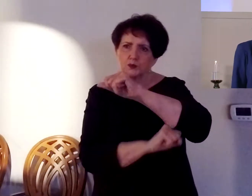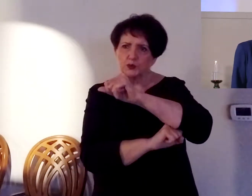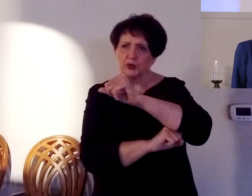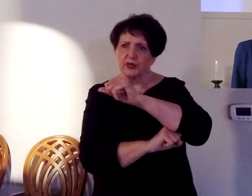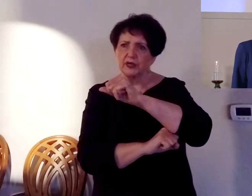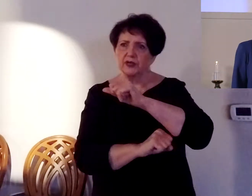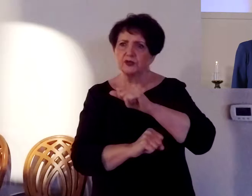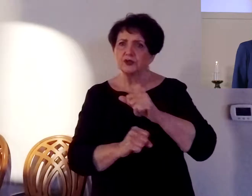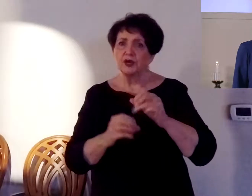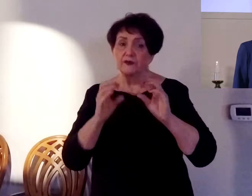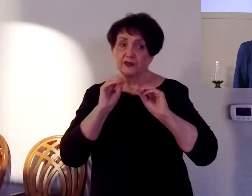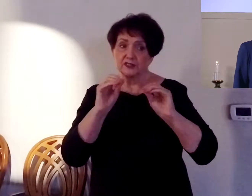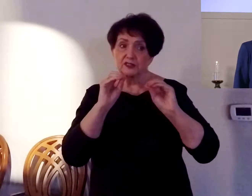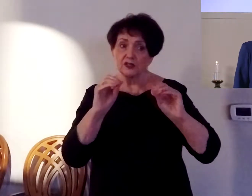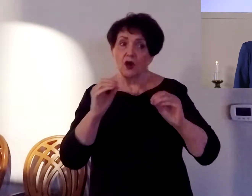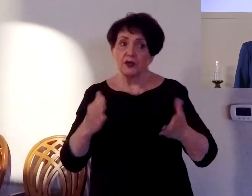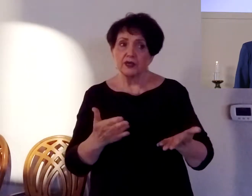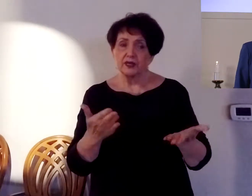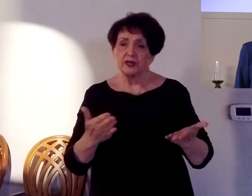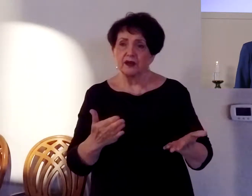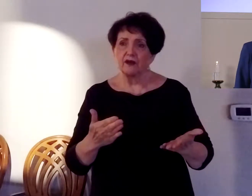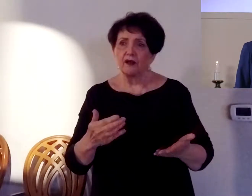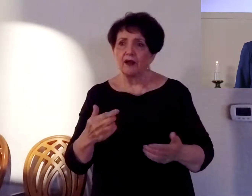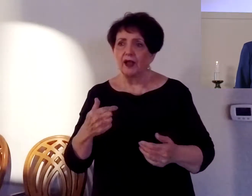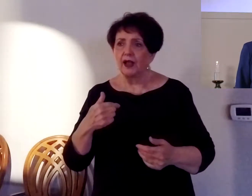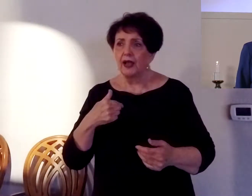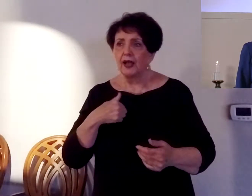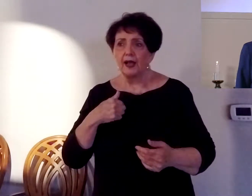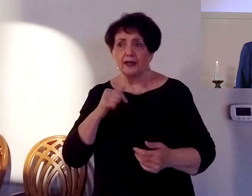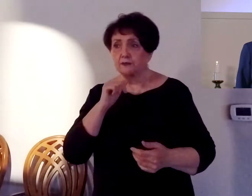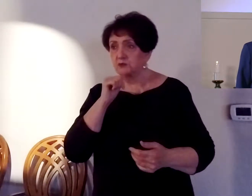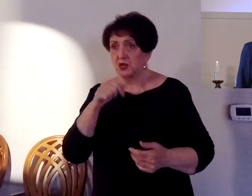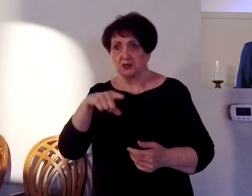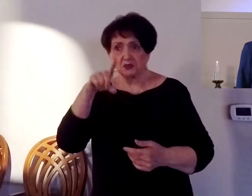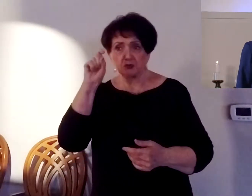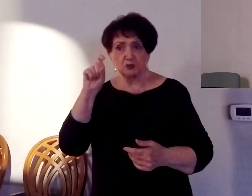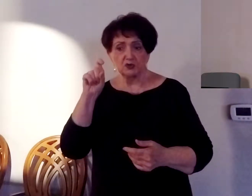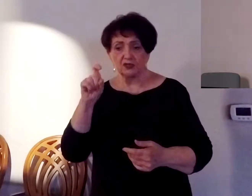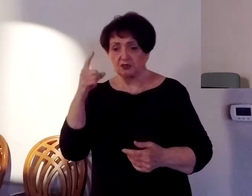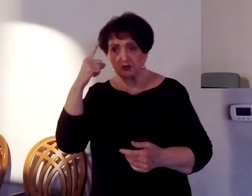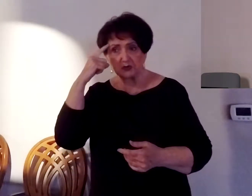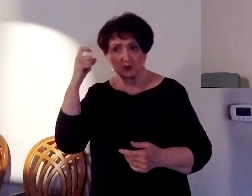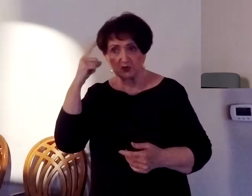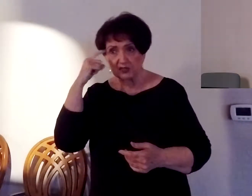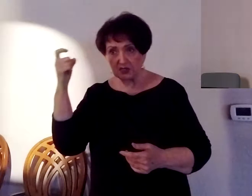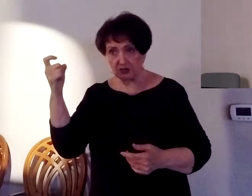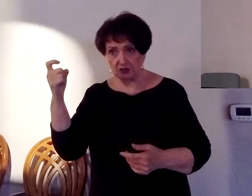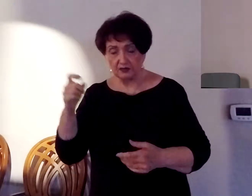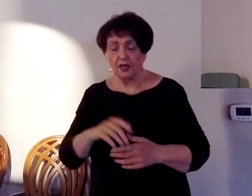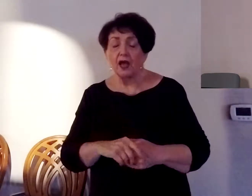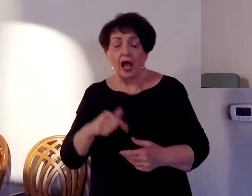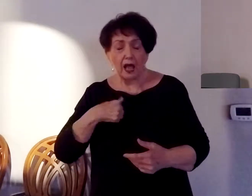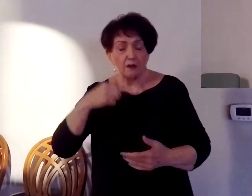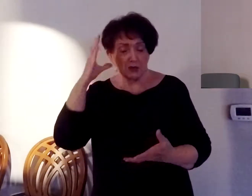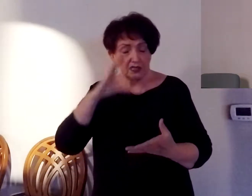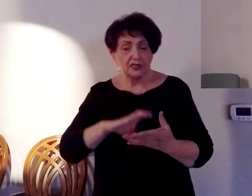mind. Do you see, I am fundamentally not superstitious. I deeply believe that there